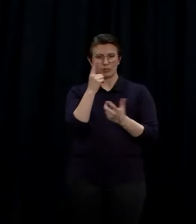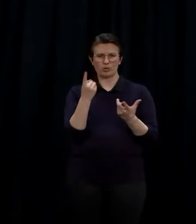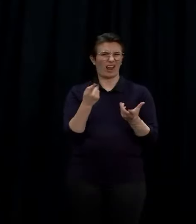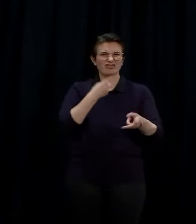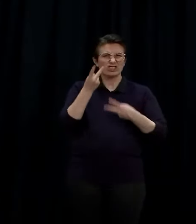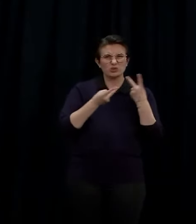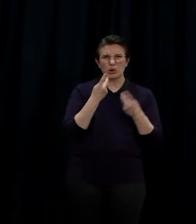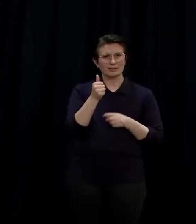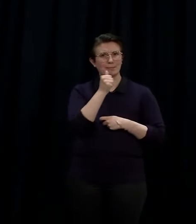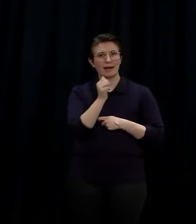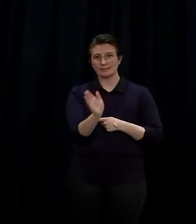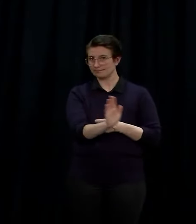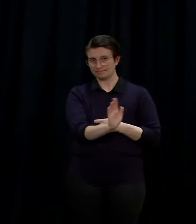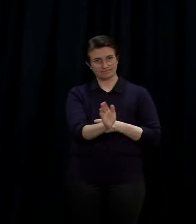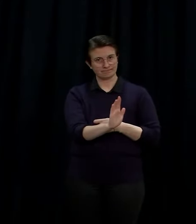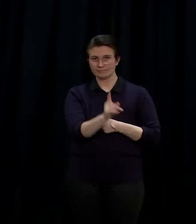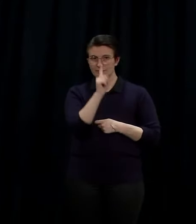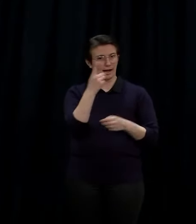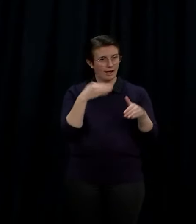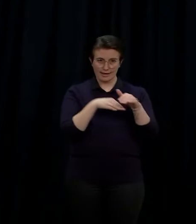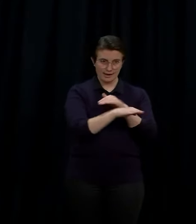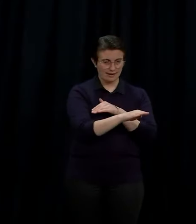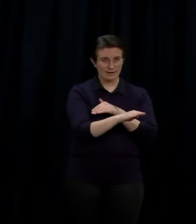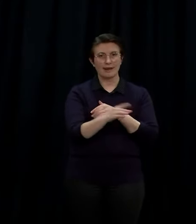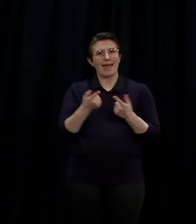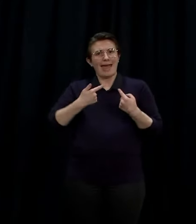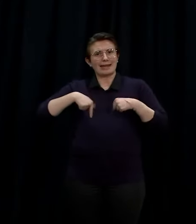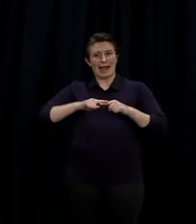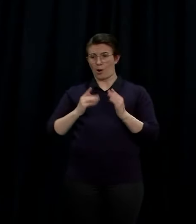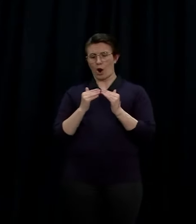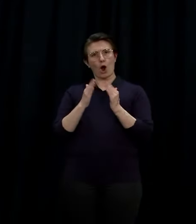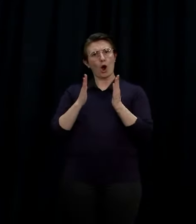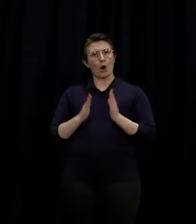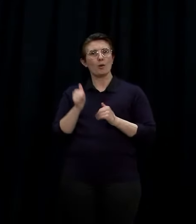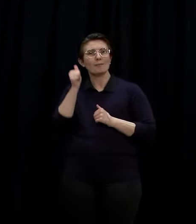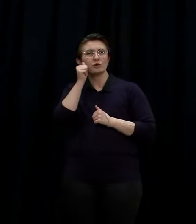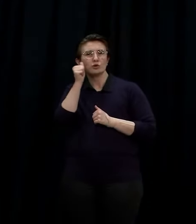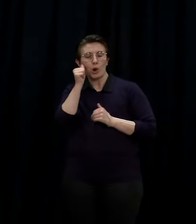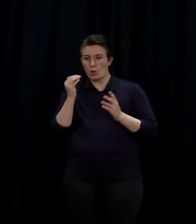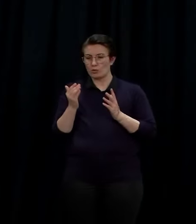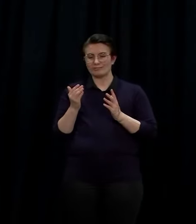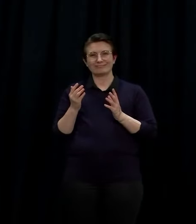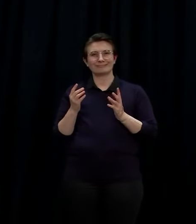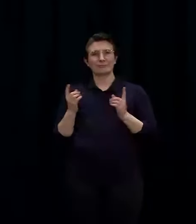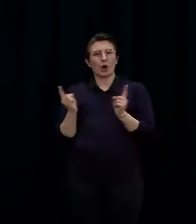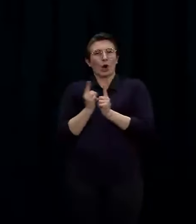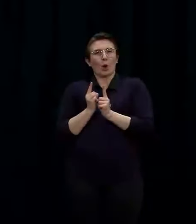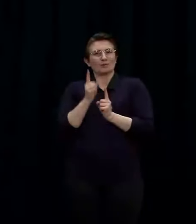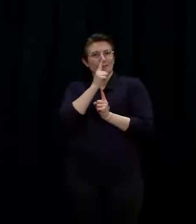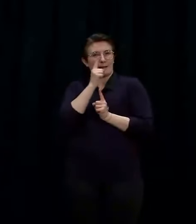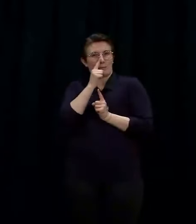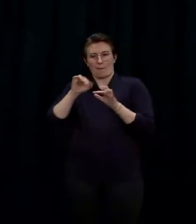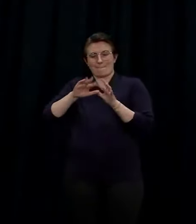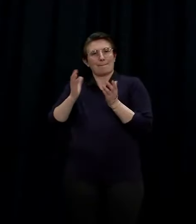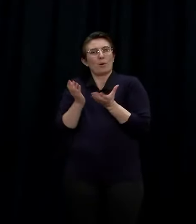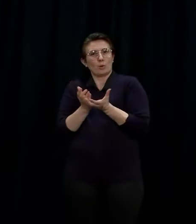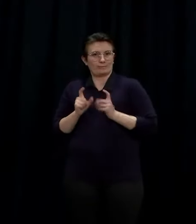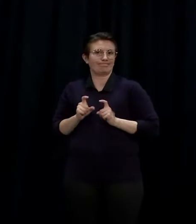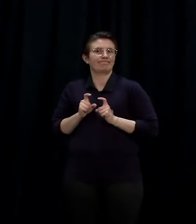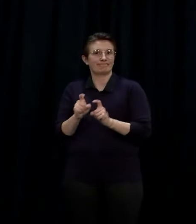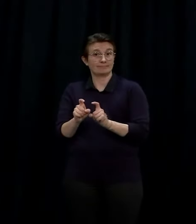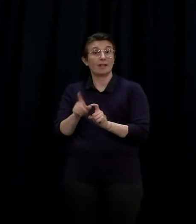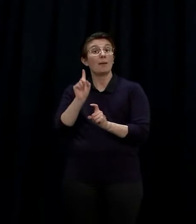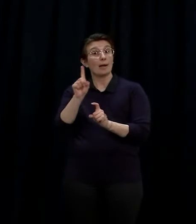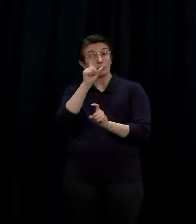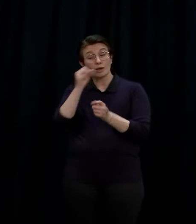Level 3 does allow small changes to bubbles to ensure care for vulnerable or isolated family members, but the principle remains.